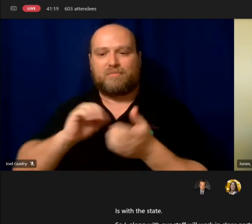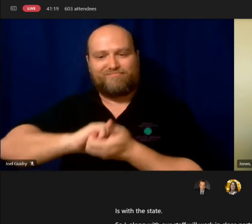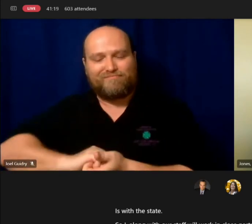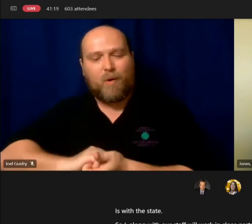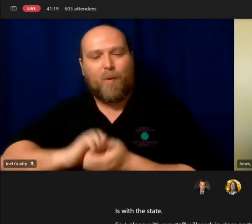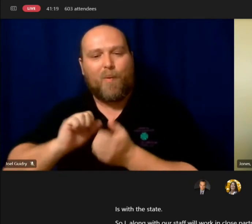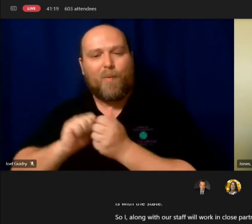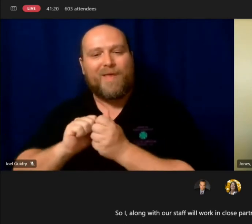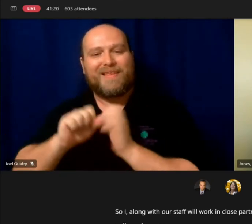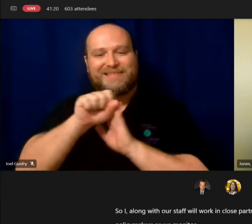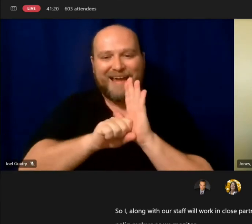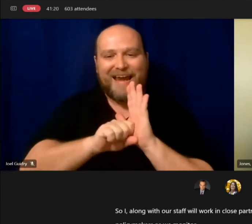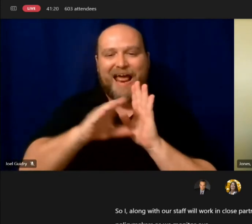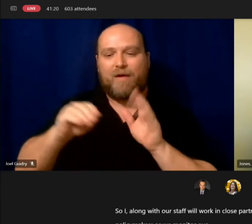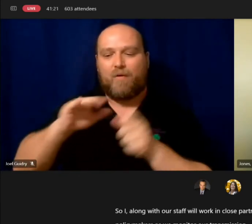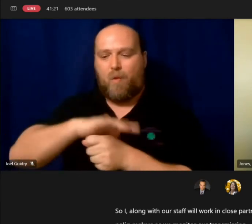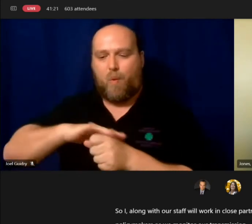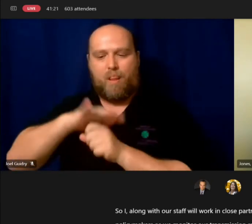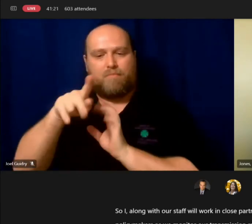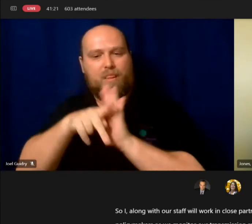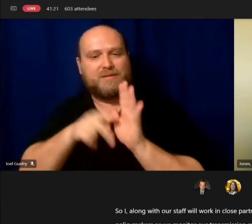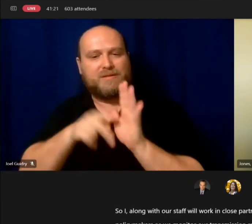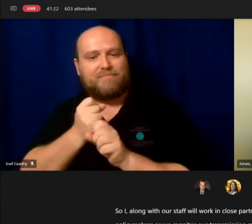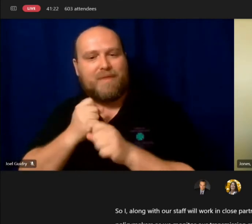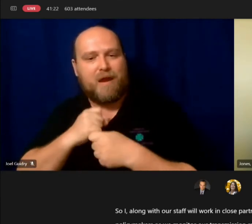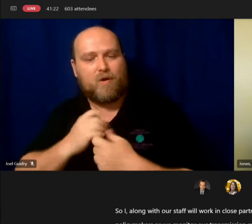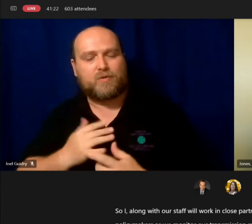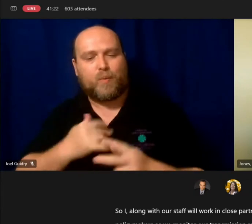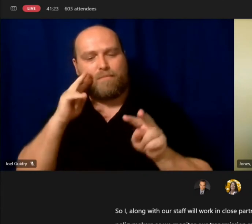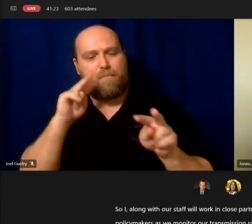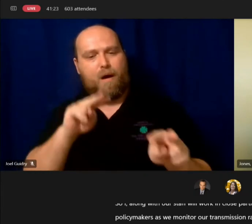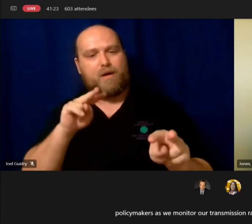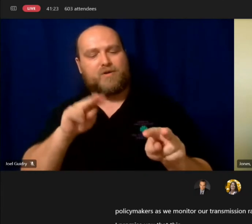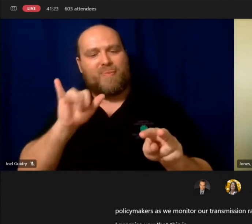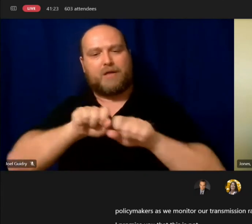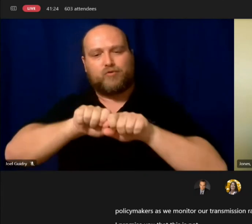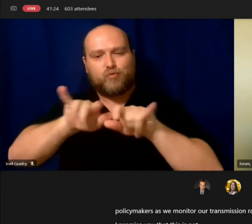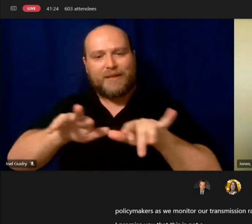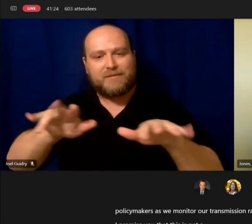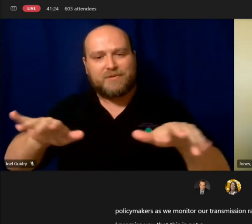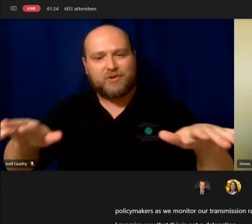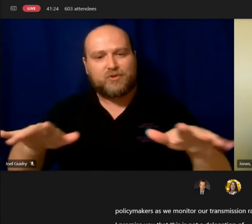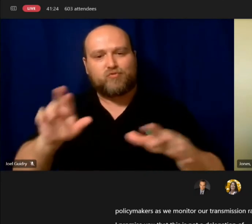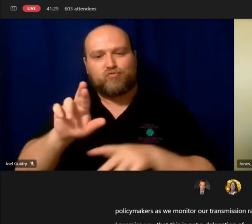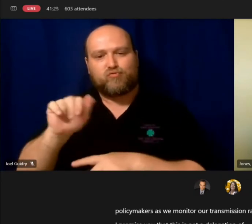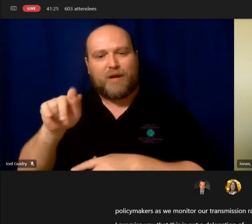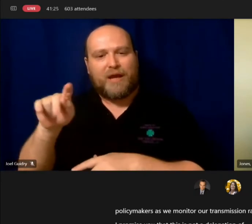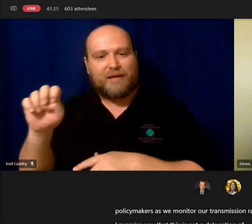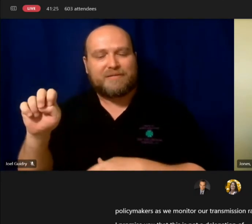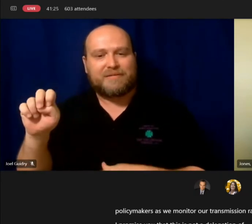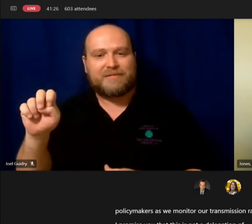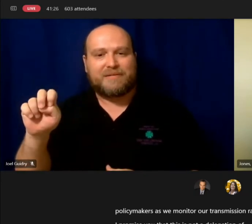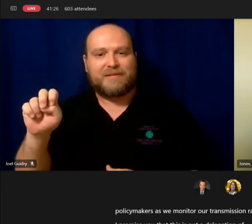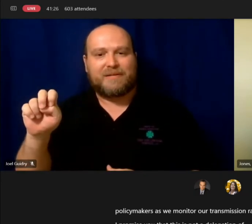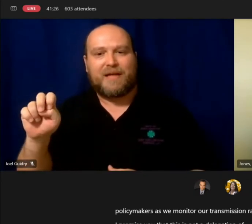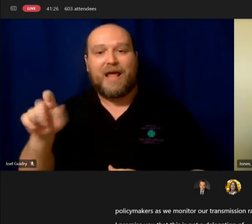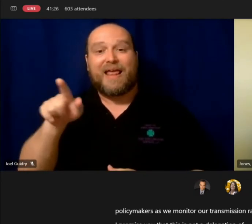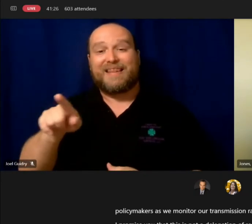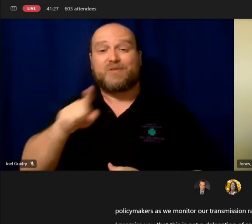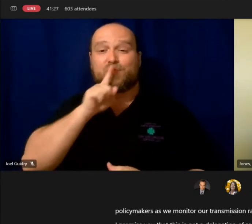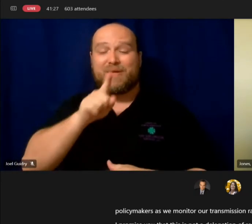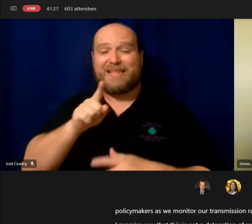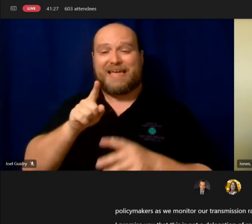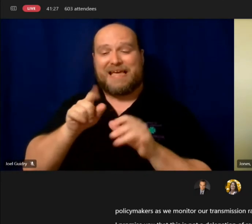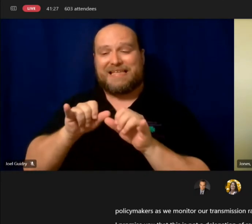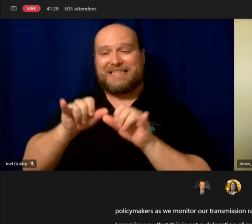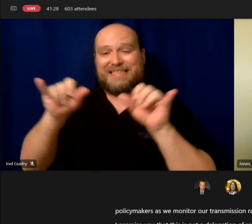rates. I promise you that this is not a delegation of responsibility, but rather a system of accountability to